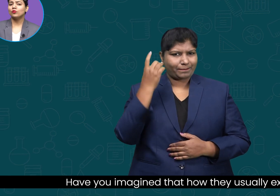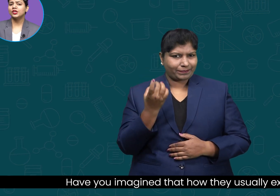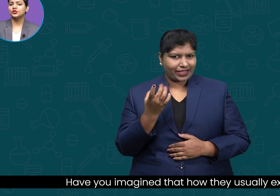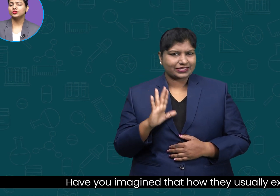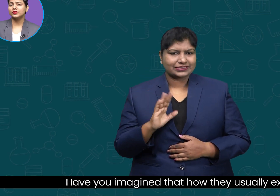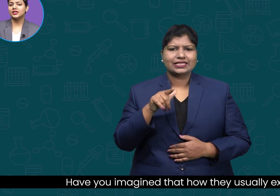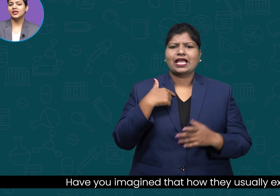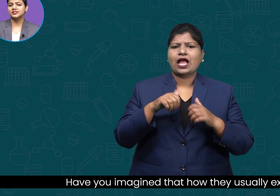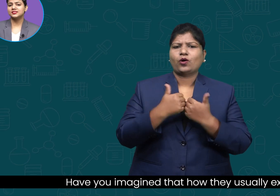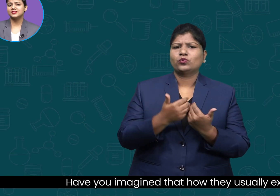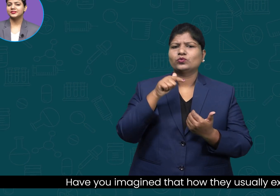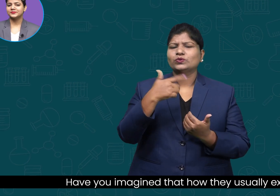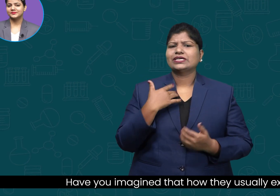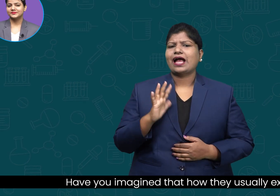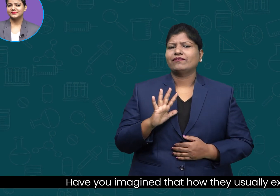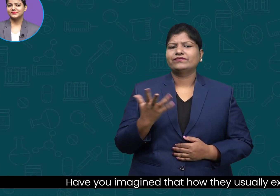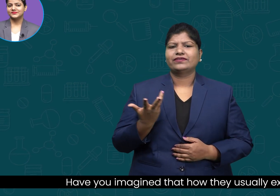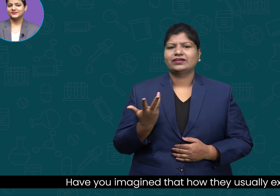that how they usually exist?